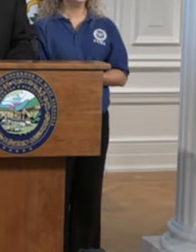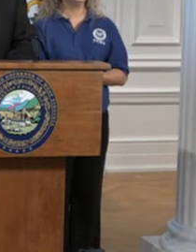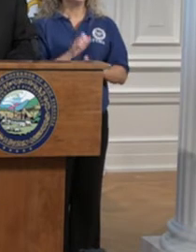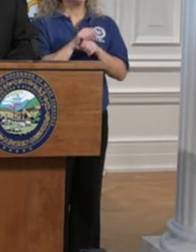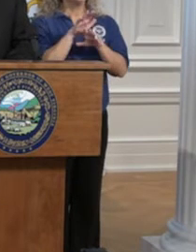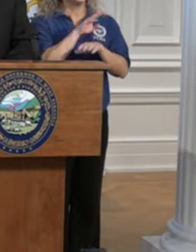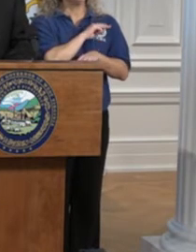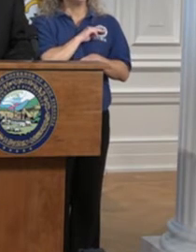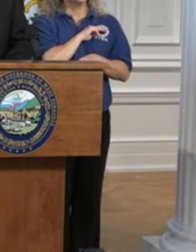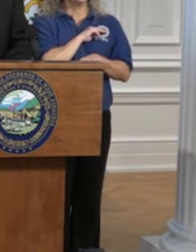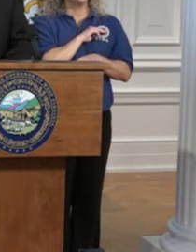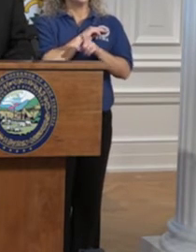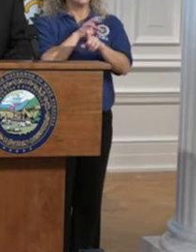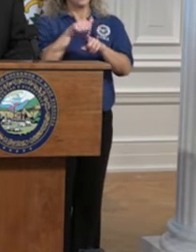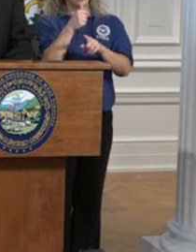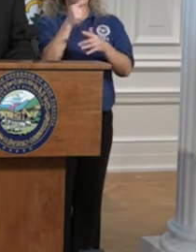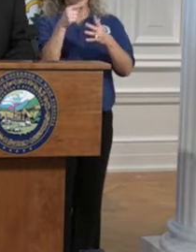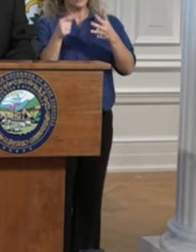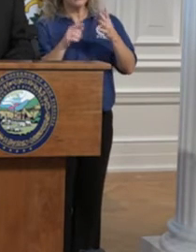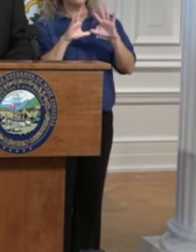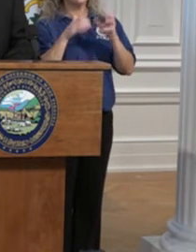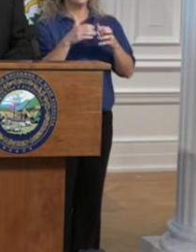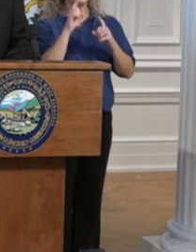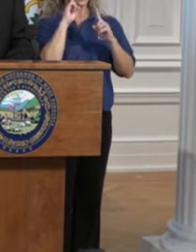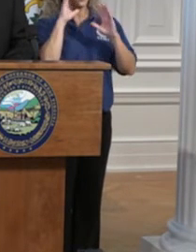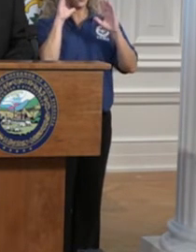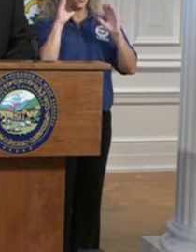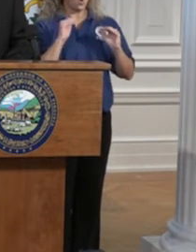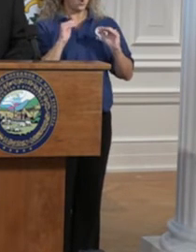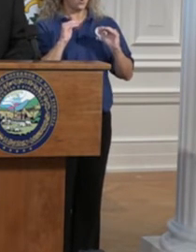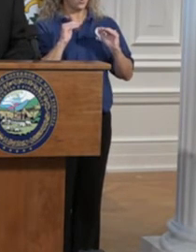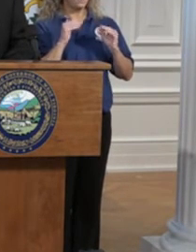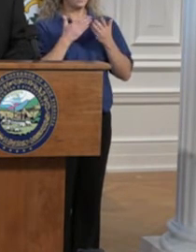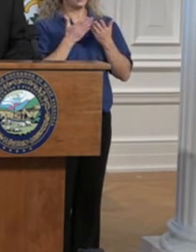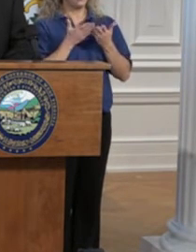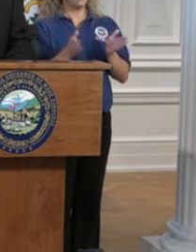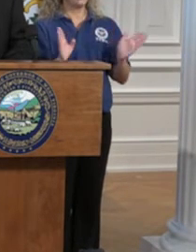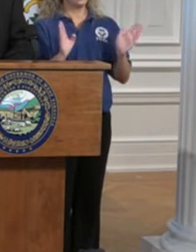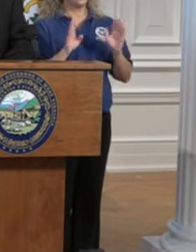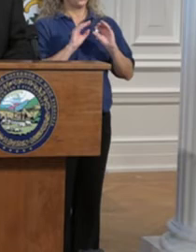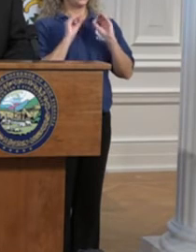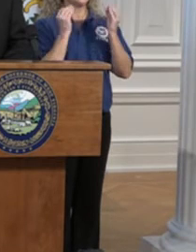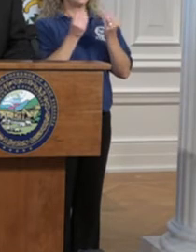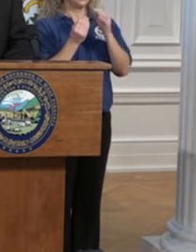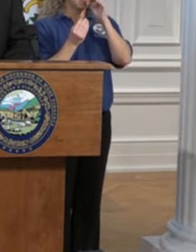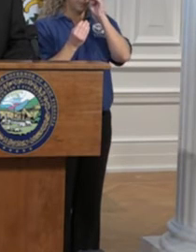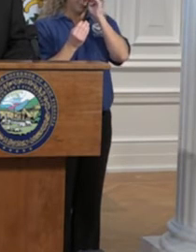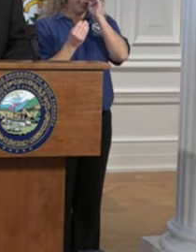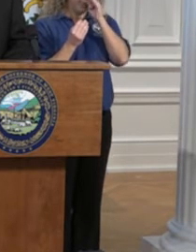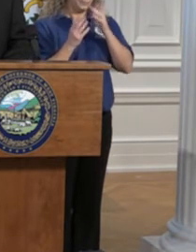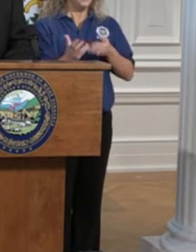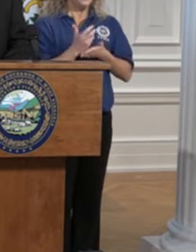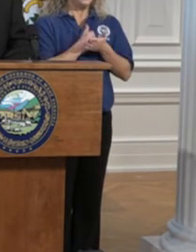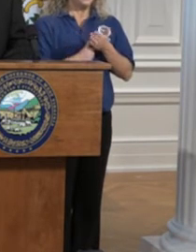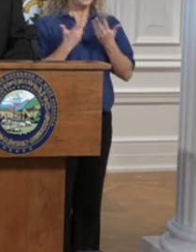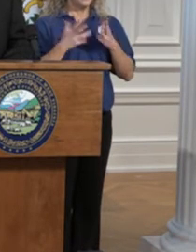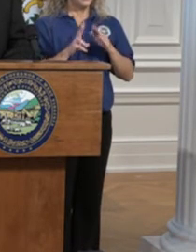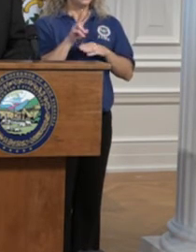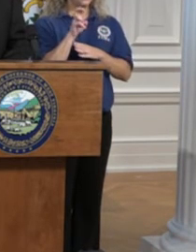Mountain Mission, these other groups, HOPE as an overall organization has raised already